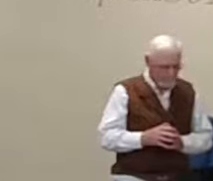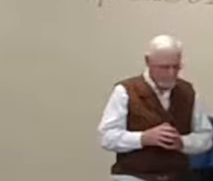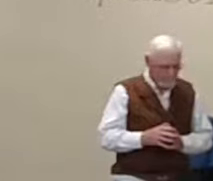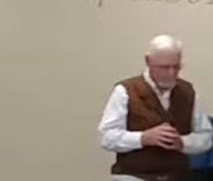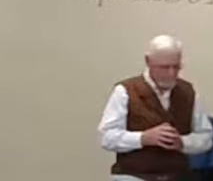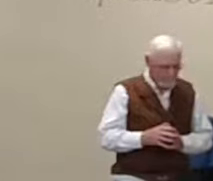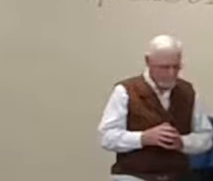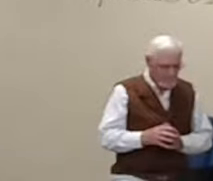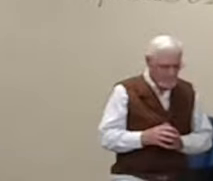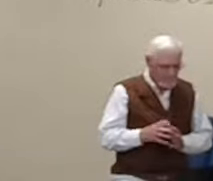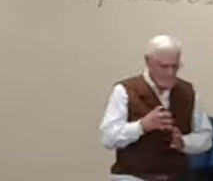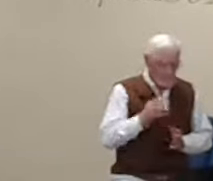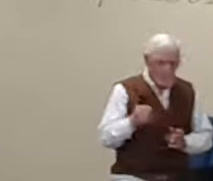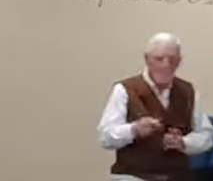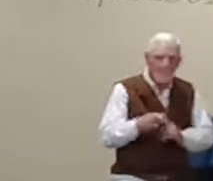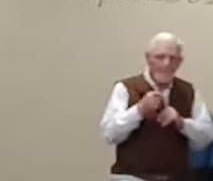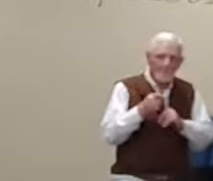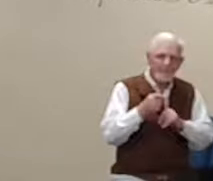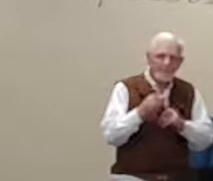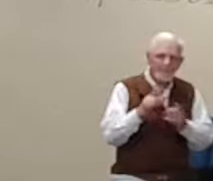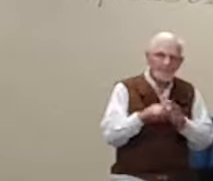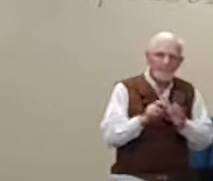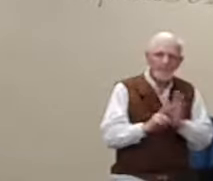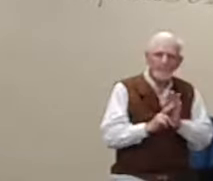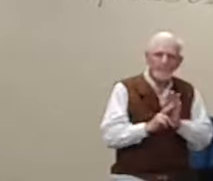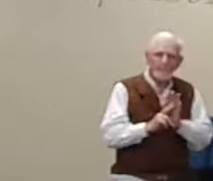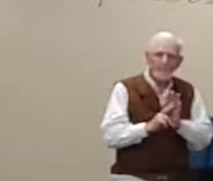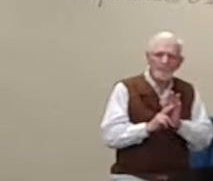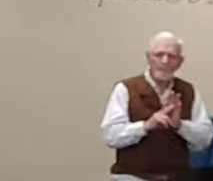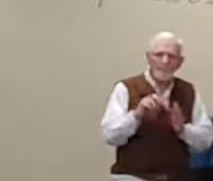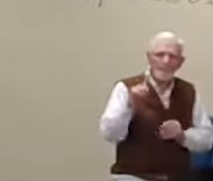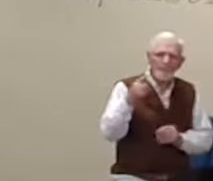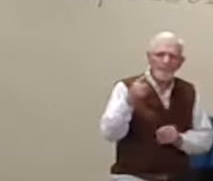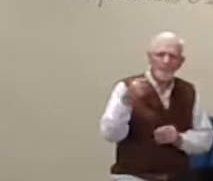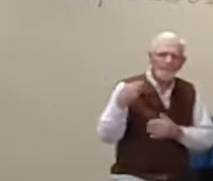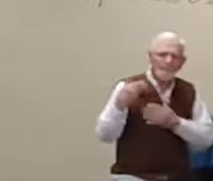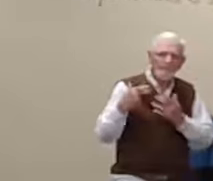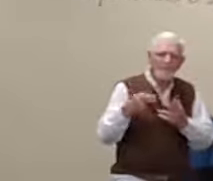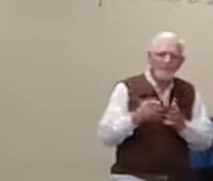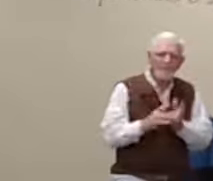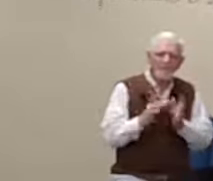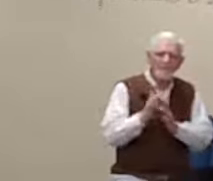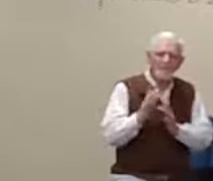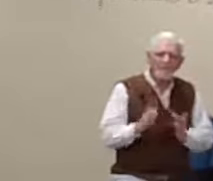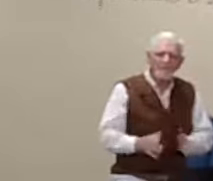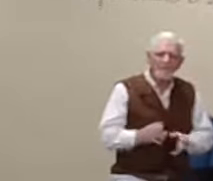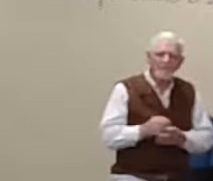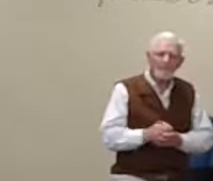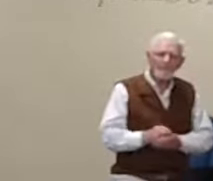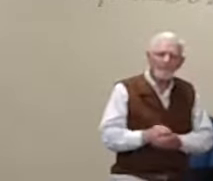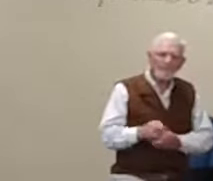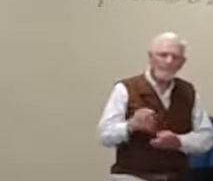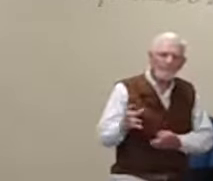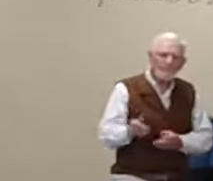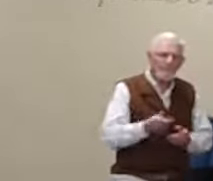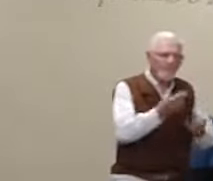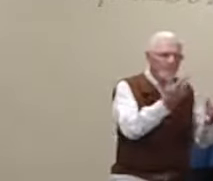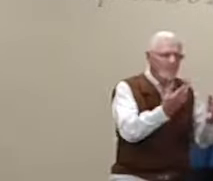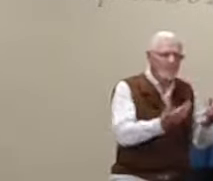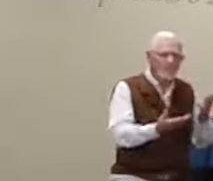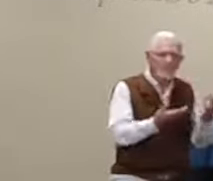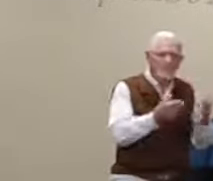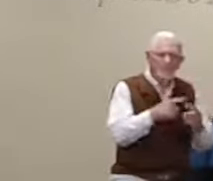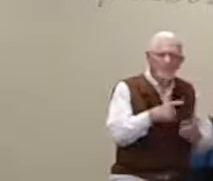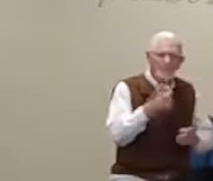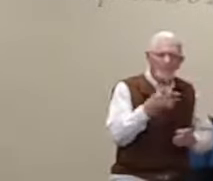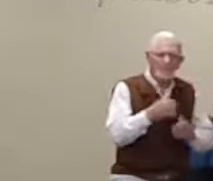kind of the exception to the rule to see a first generation Christian take off, serve the Lord, and build